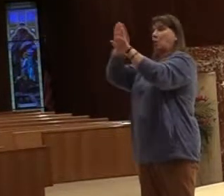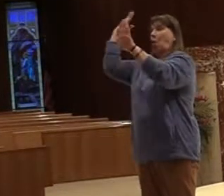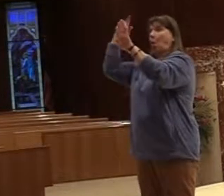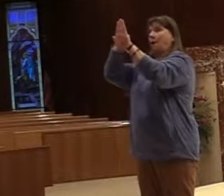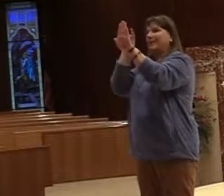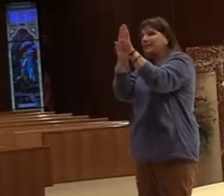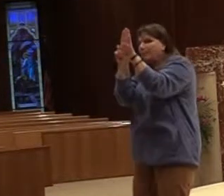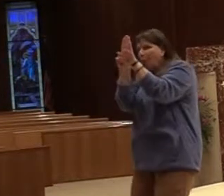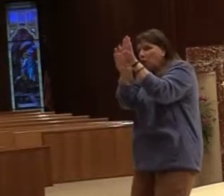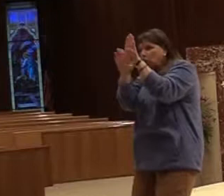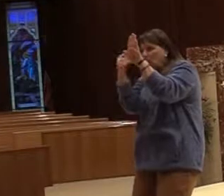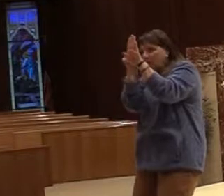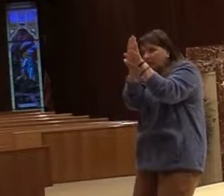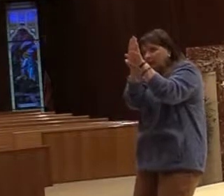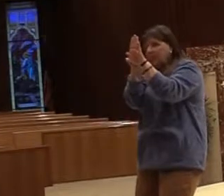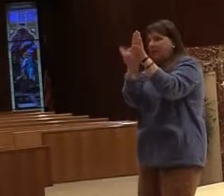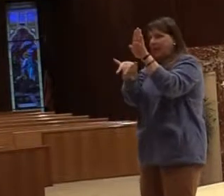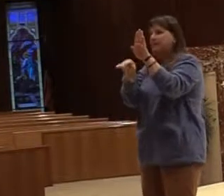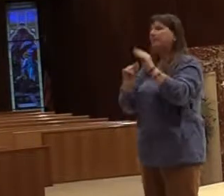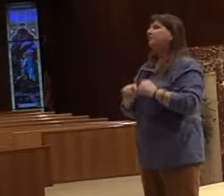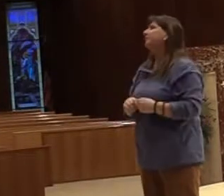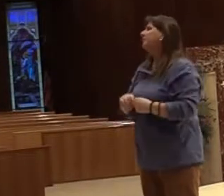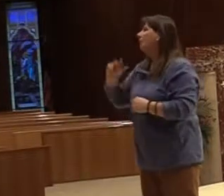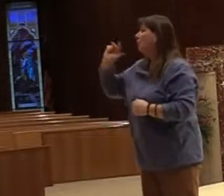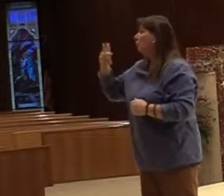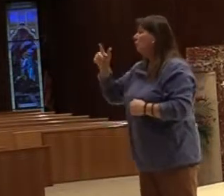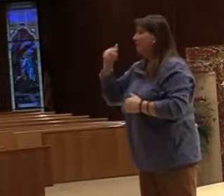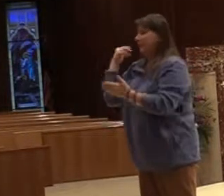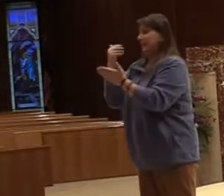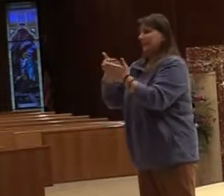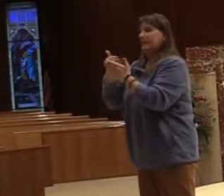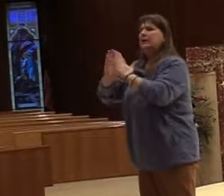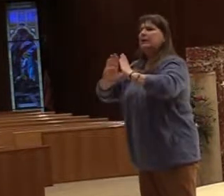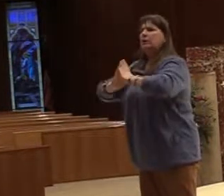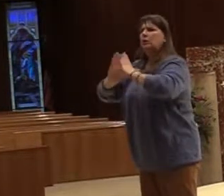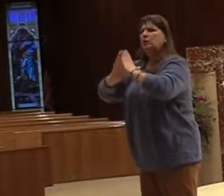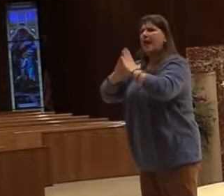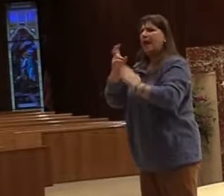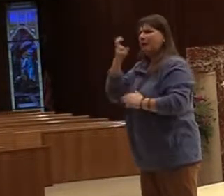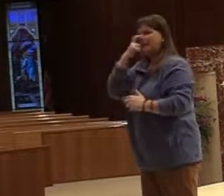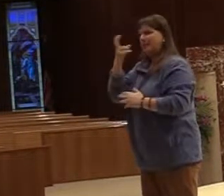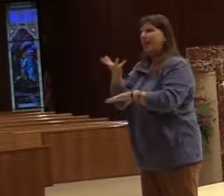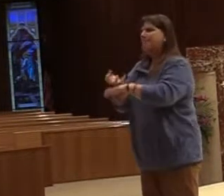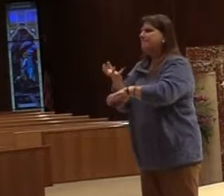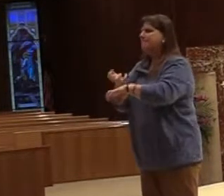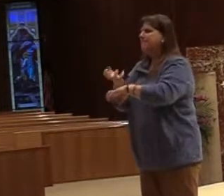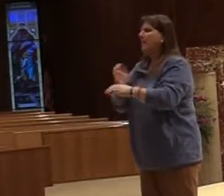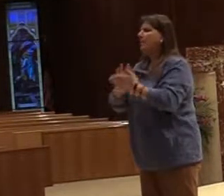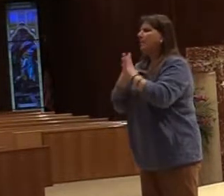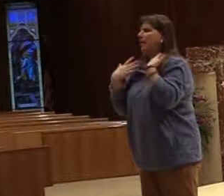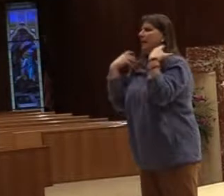question is, near what town did Jesus heal the blind beggar?